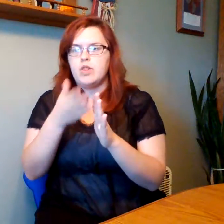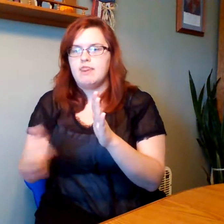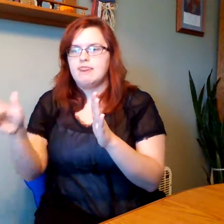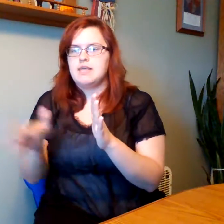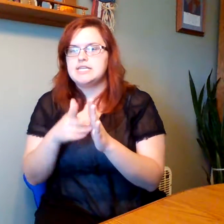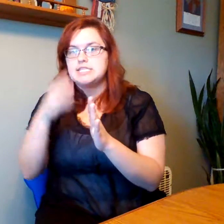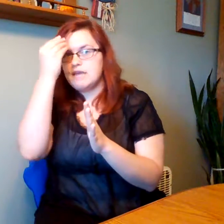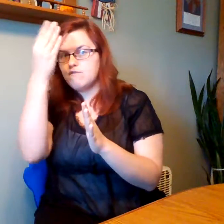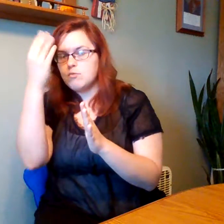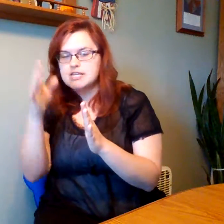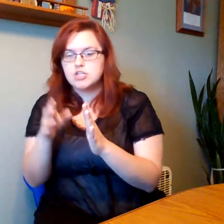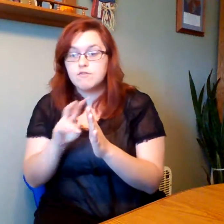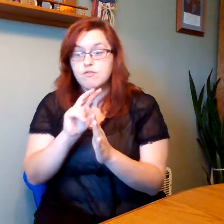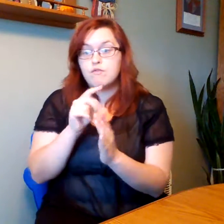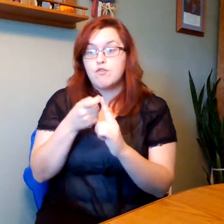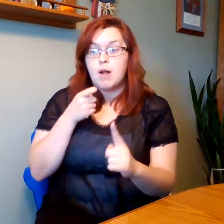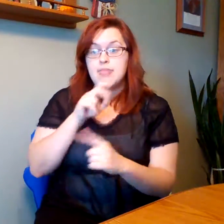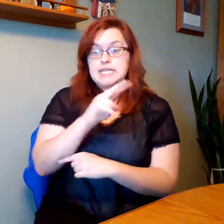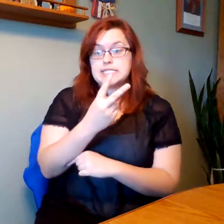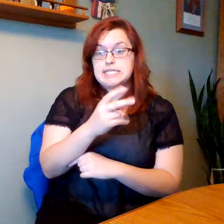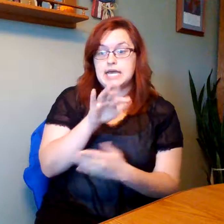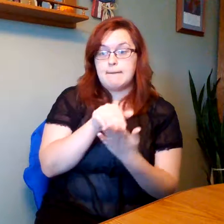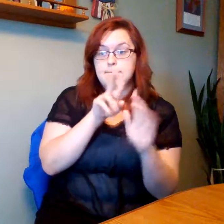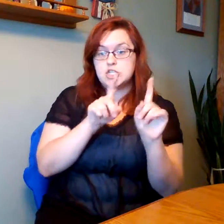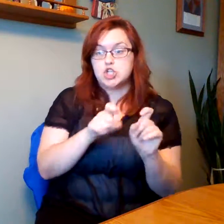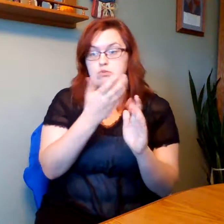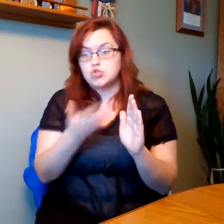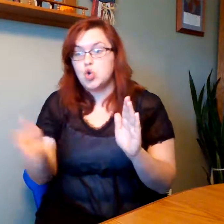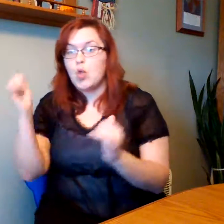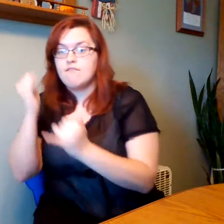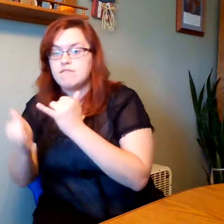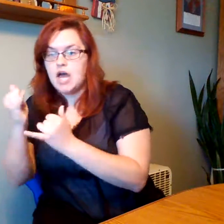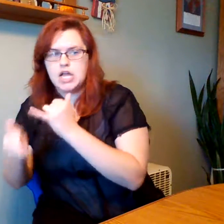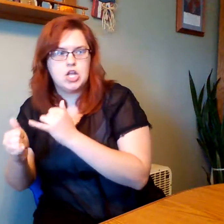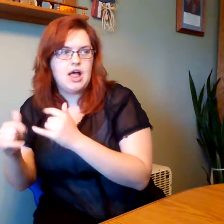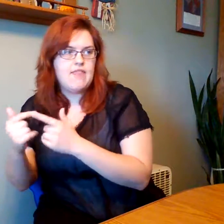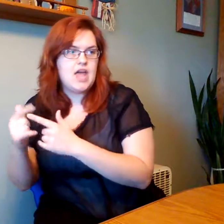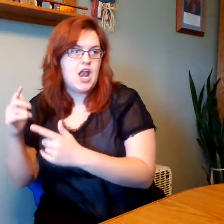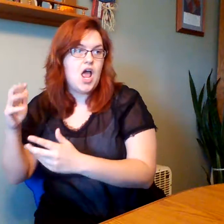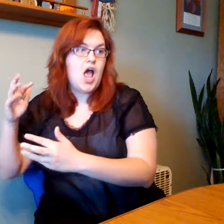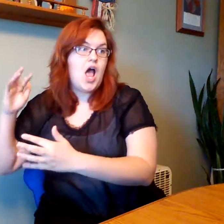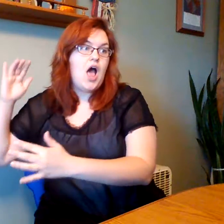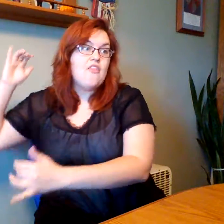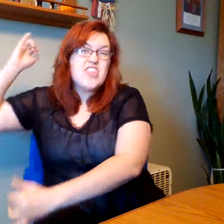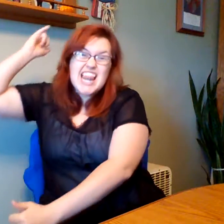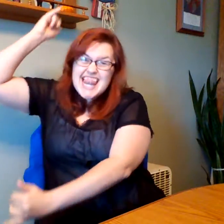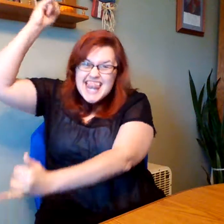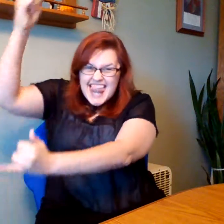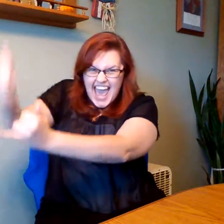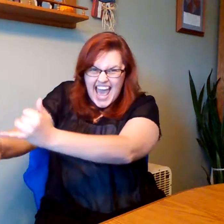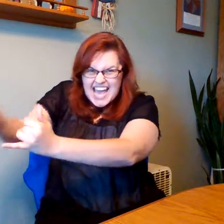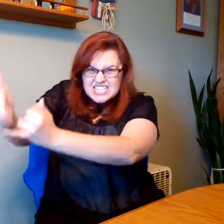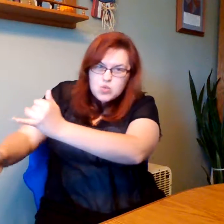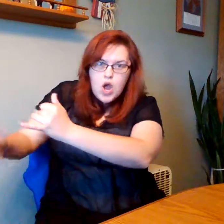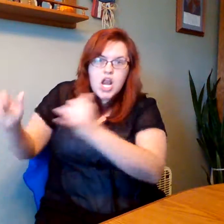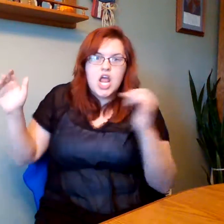not a good idea. We want to give you a chance to go back over the entire material. If you take a test on something a second time, it turns out that